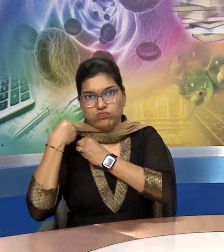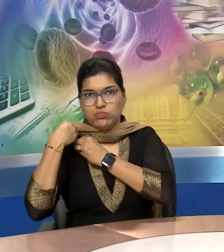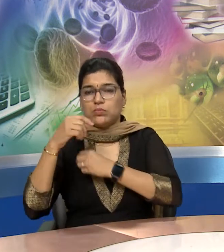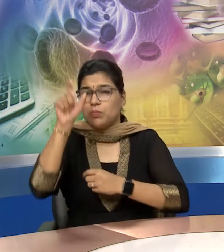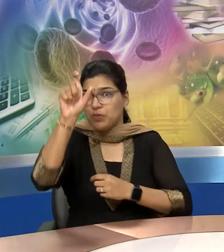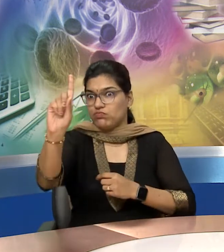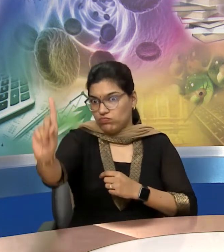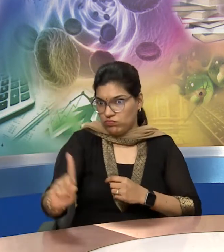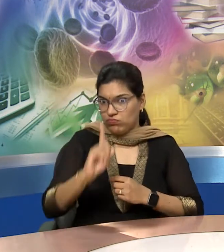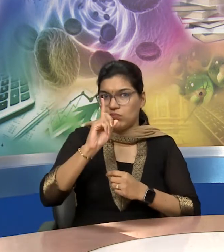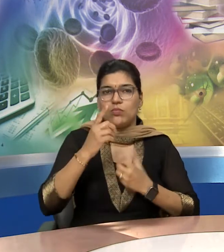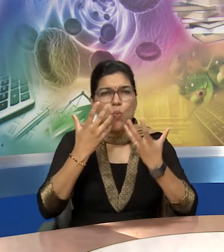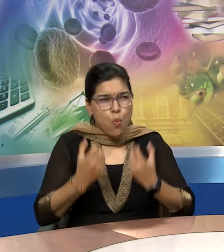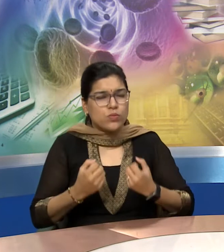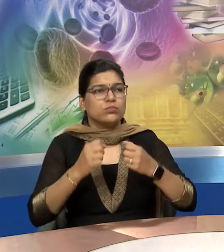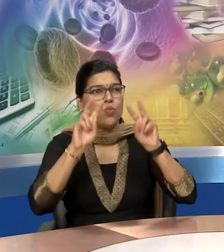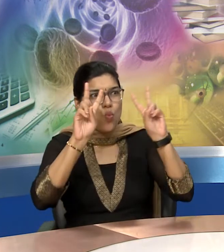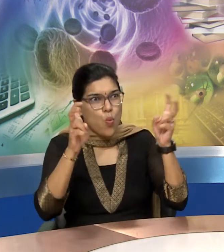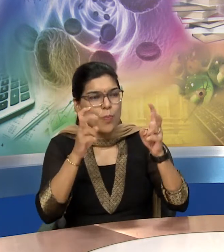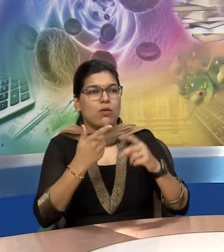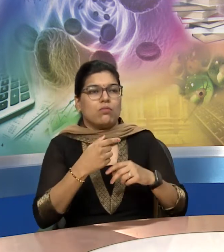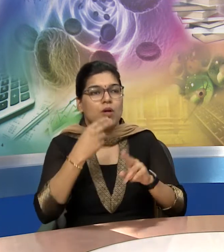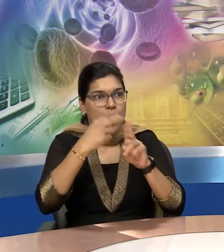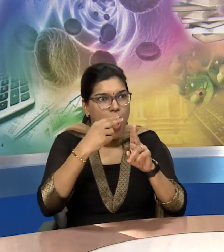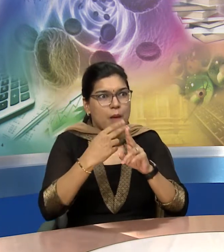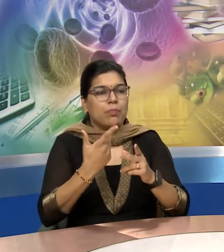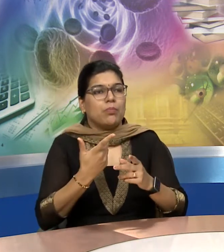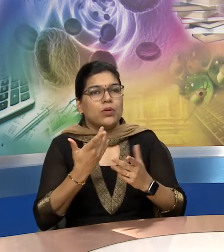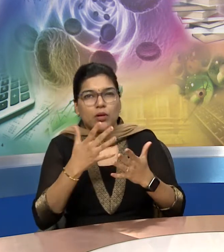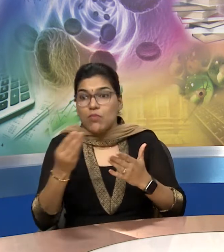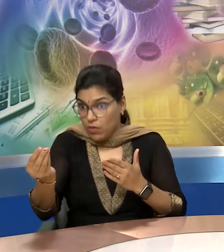Now these points which you can see on screen,